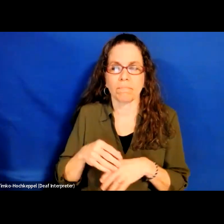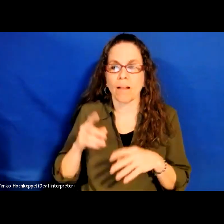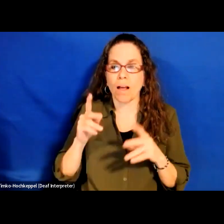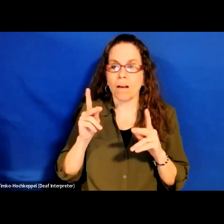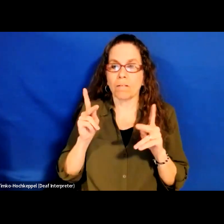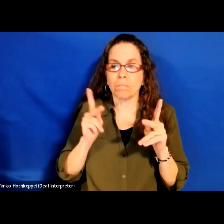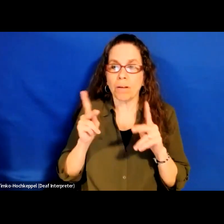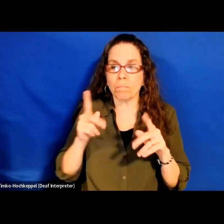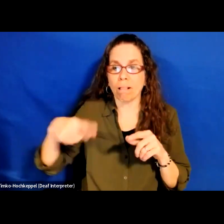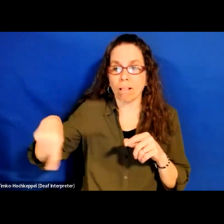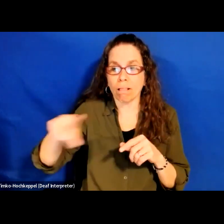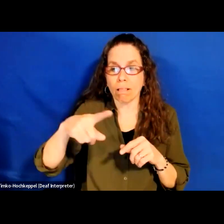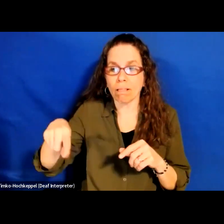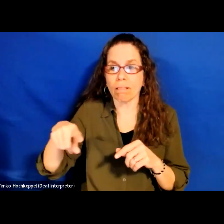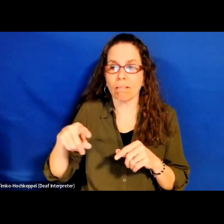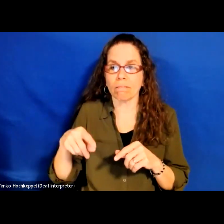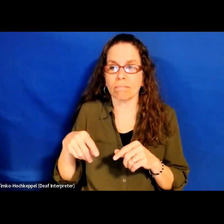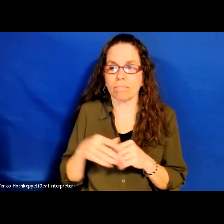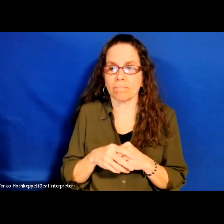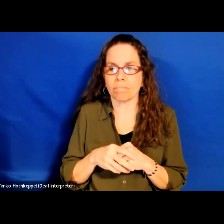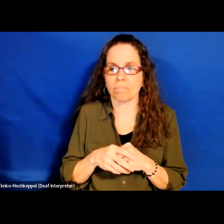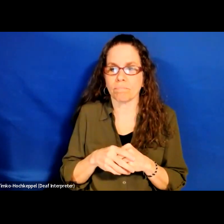to co-host and host.